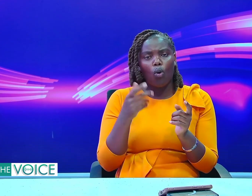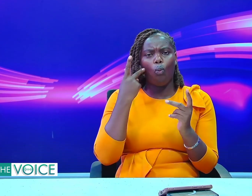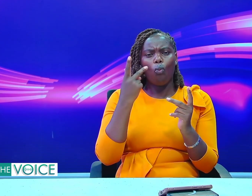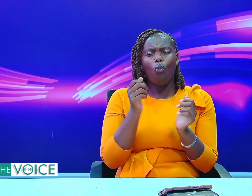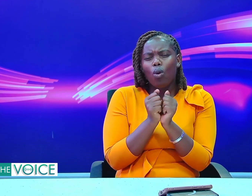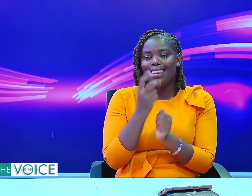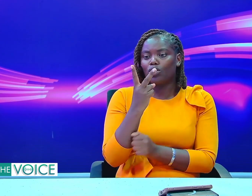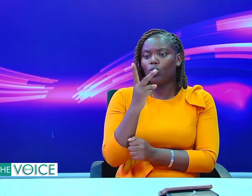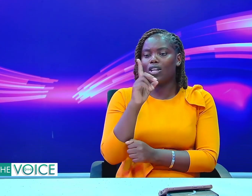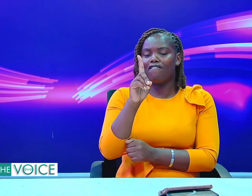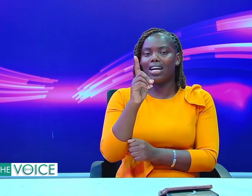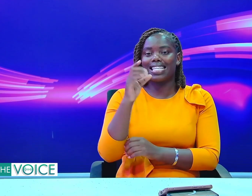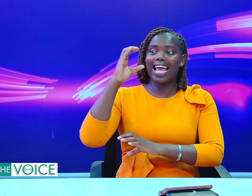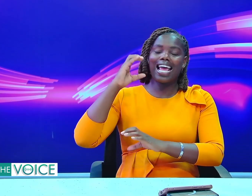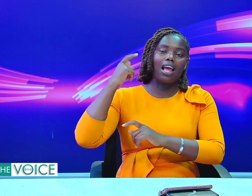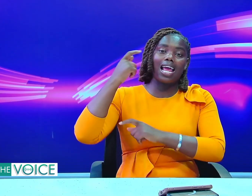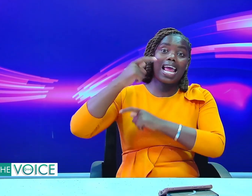So during this event,